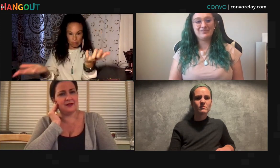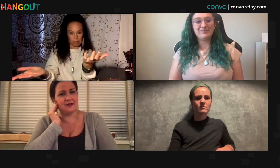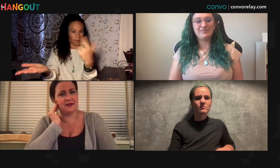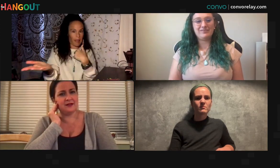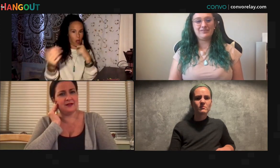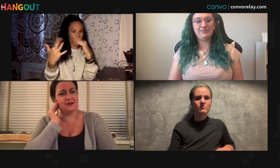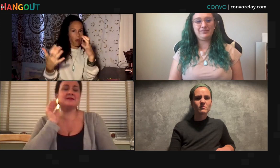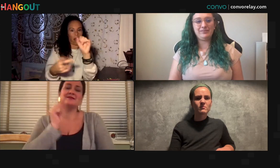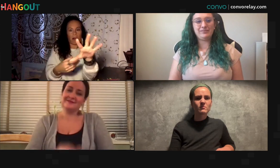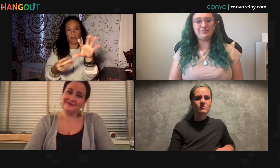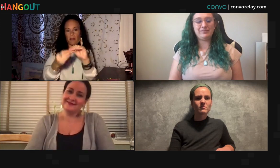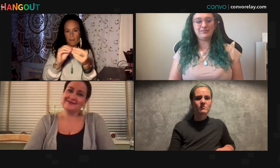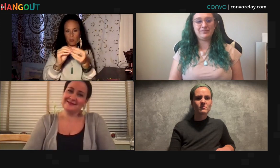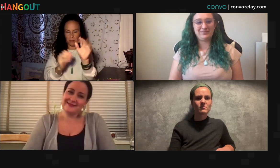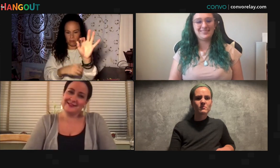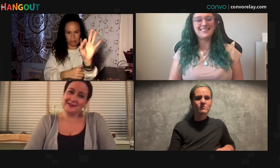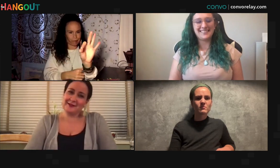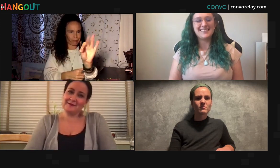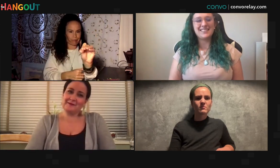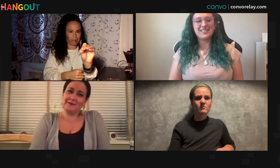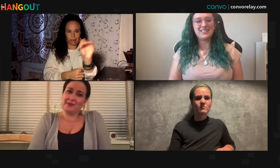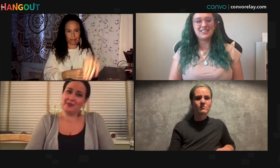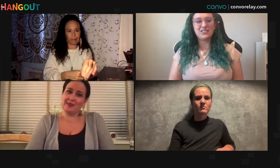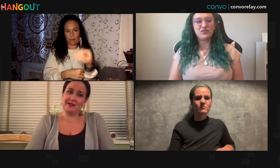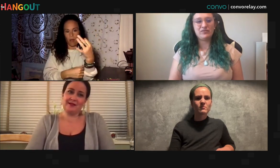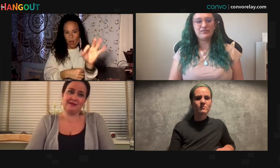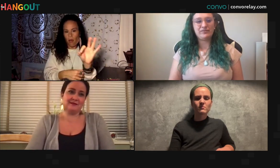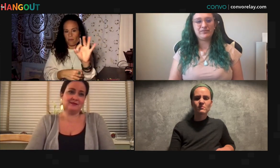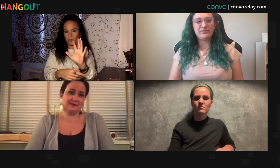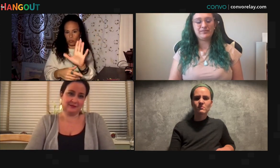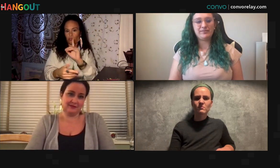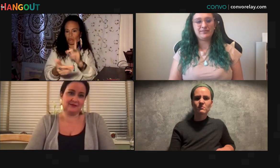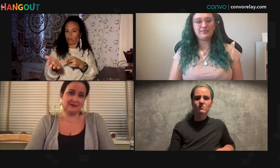happening. Your subconscious is maybe saying,